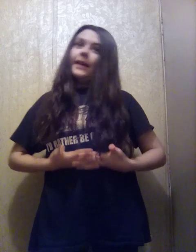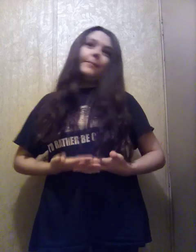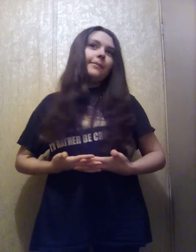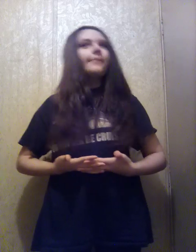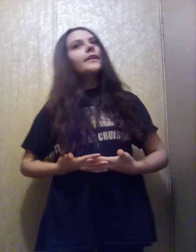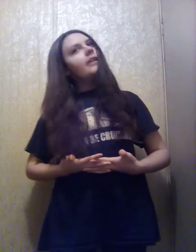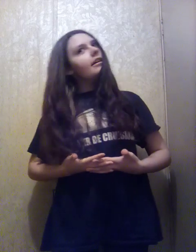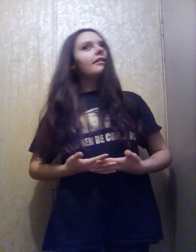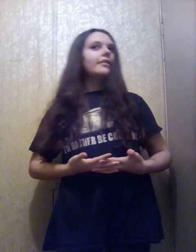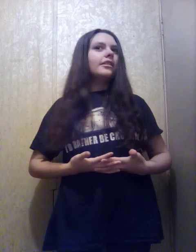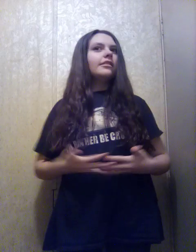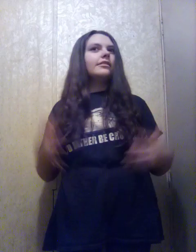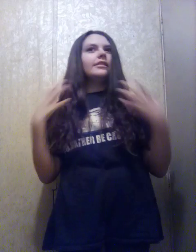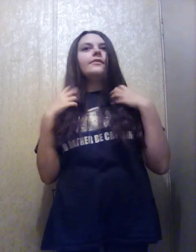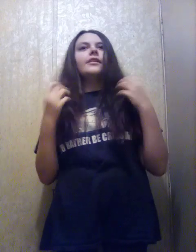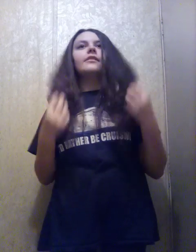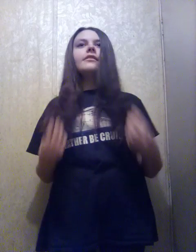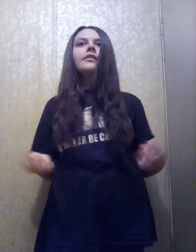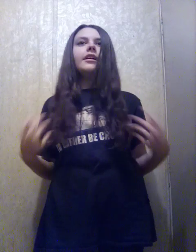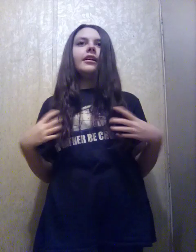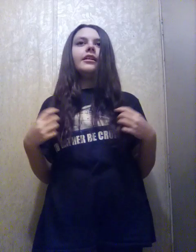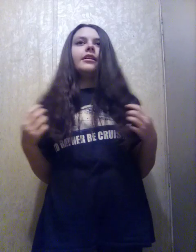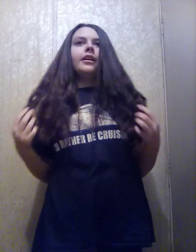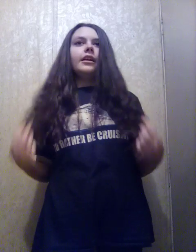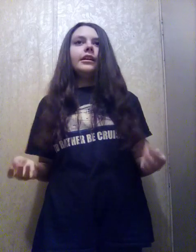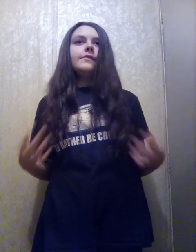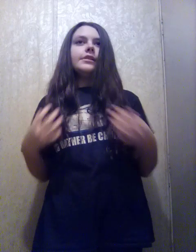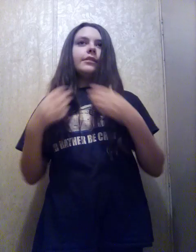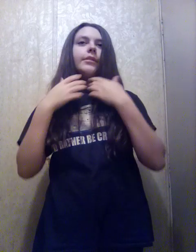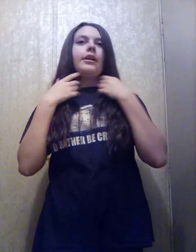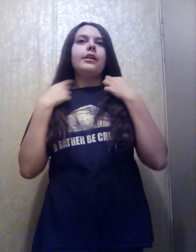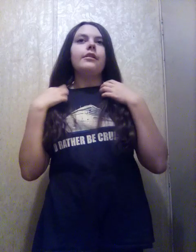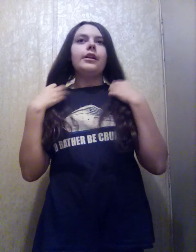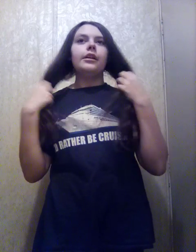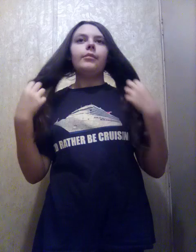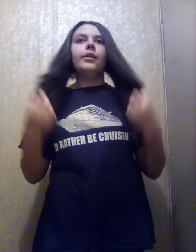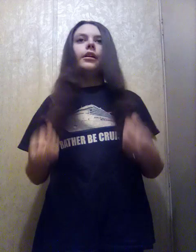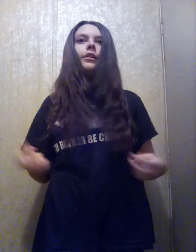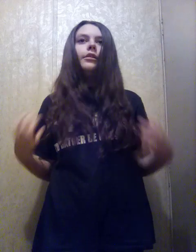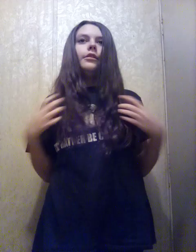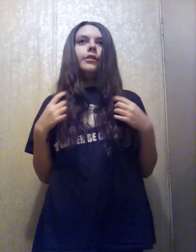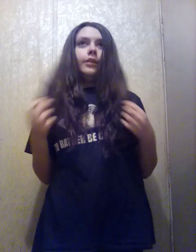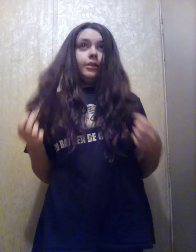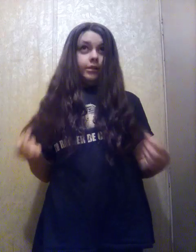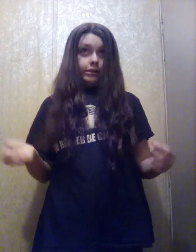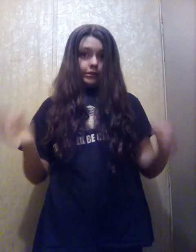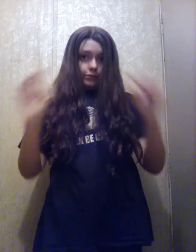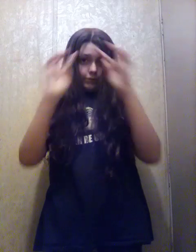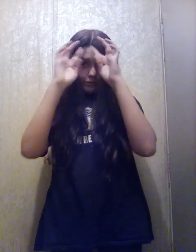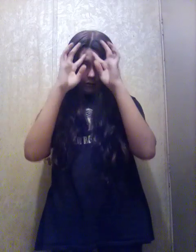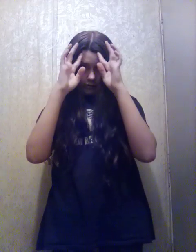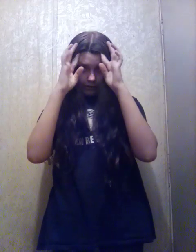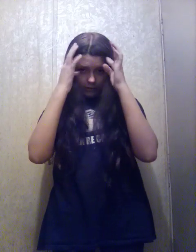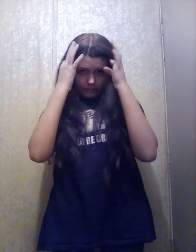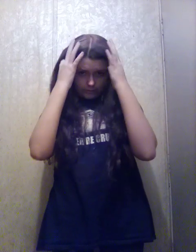I'm gonna look a little different. I evened out my hair and I cut my hair. And we are currently in the middle